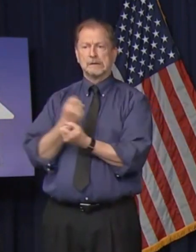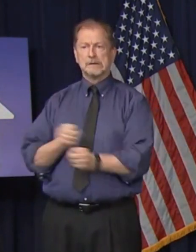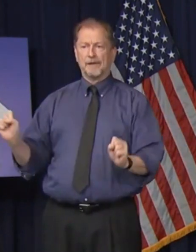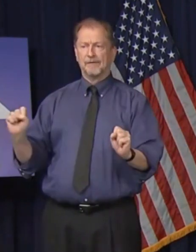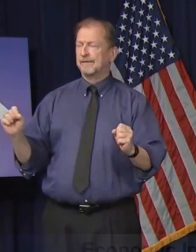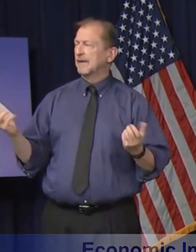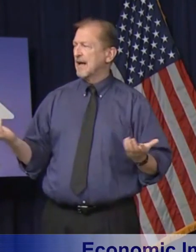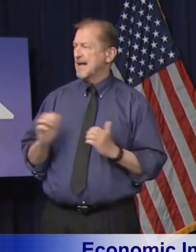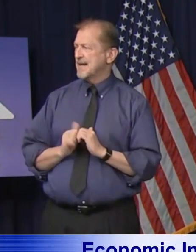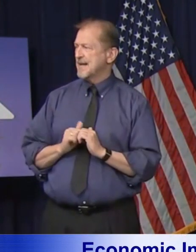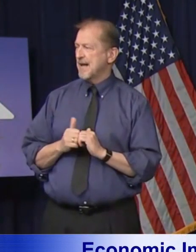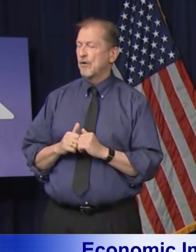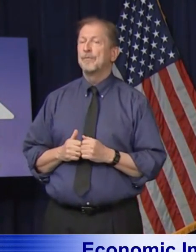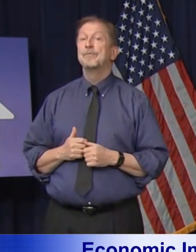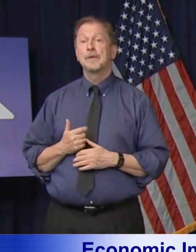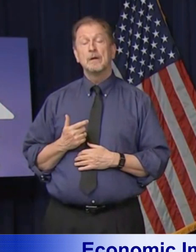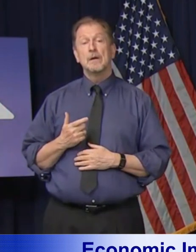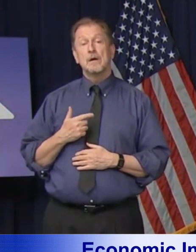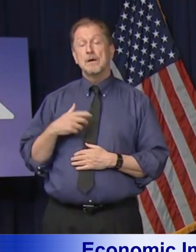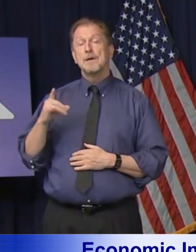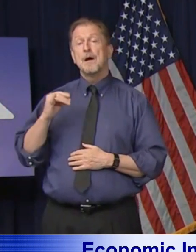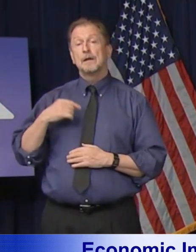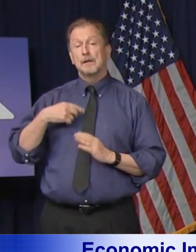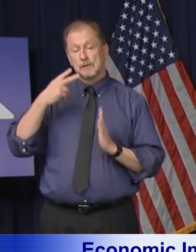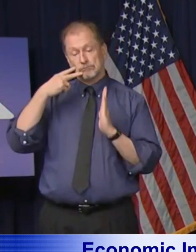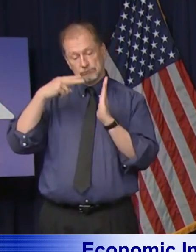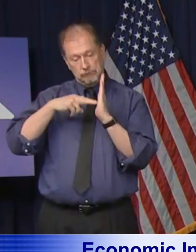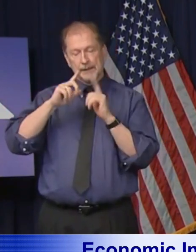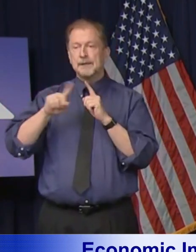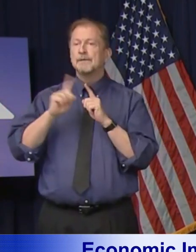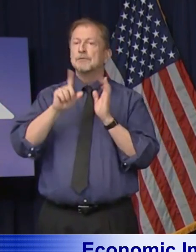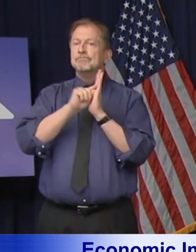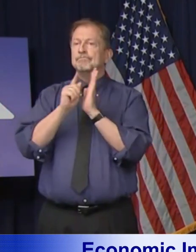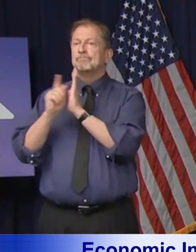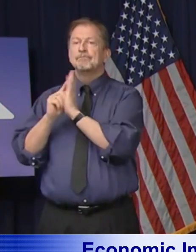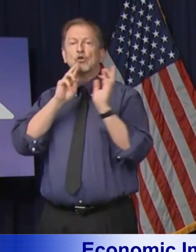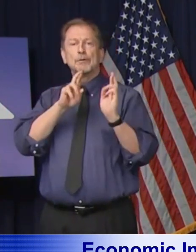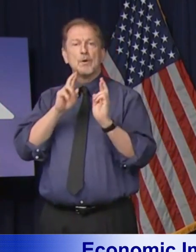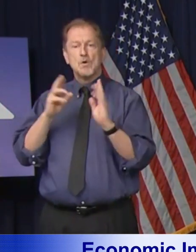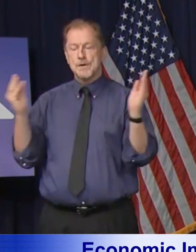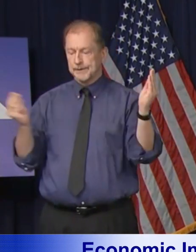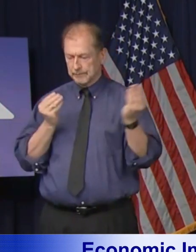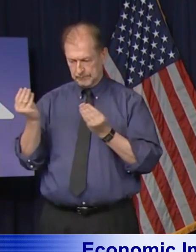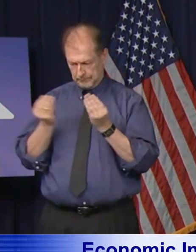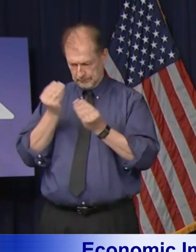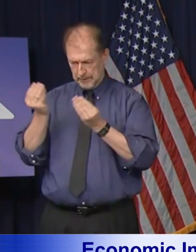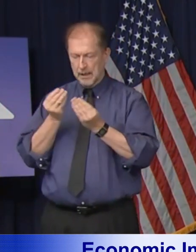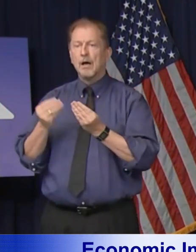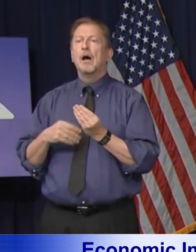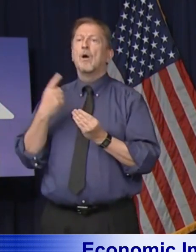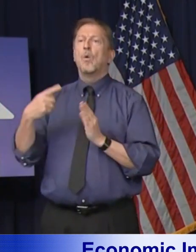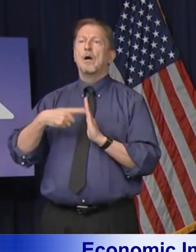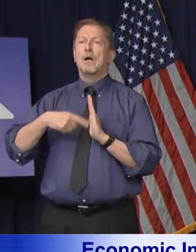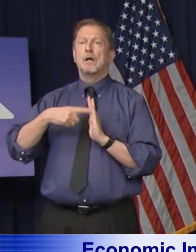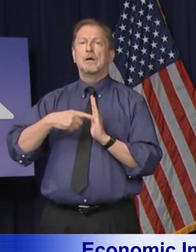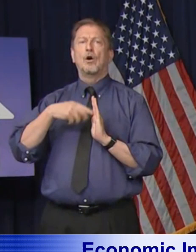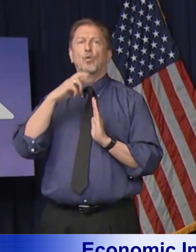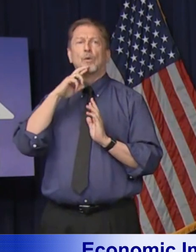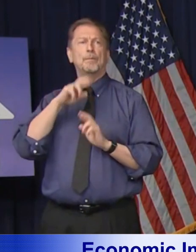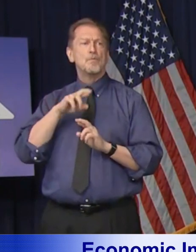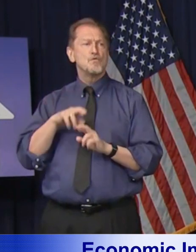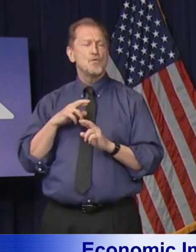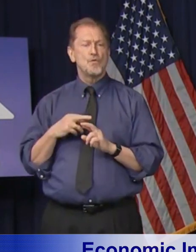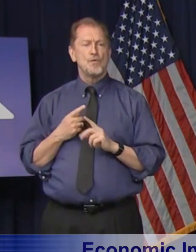a number of the reports people have put together, including one that was done by, I